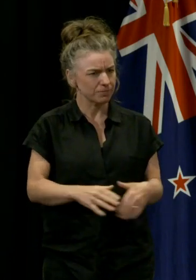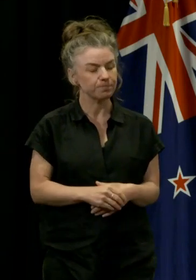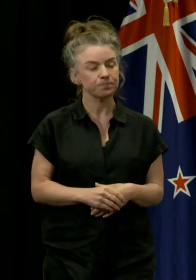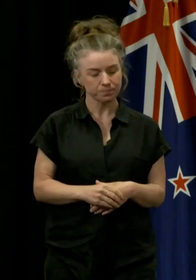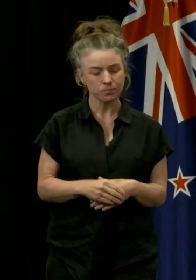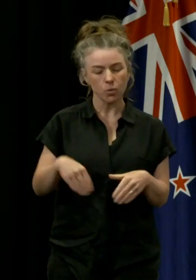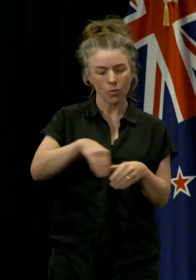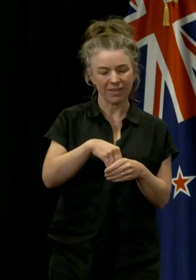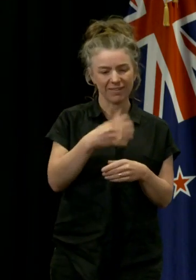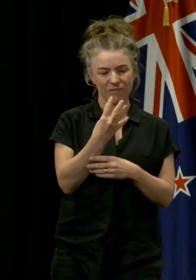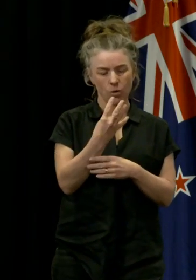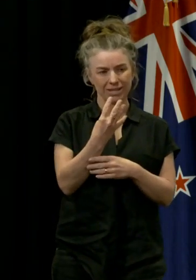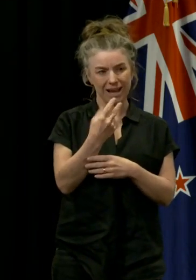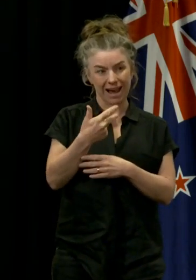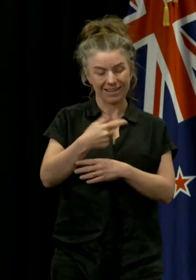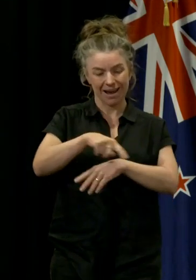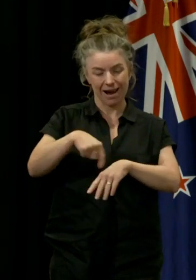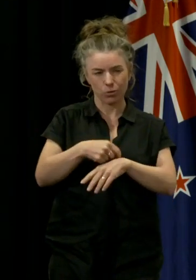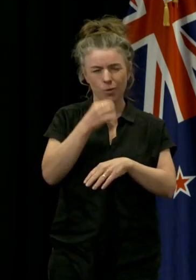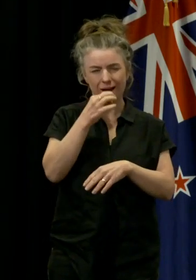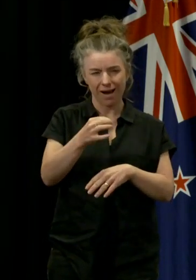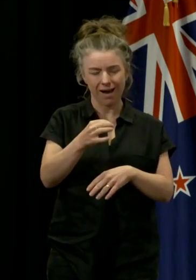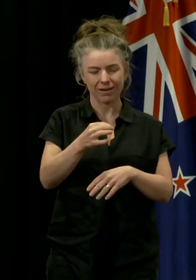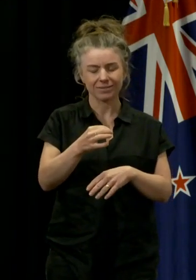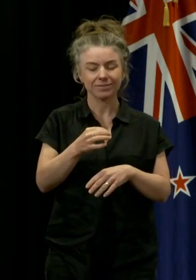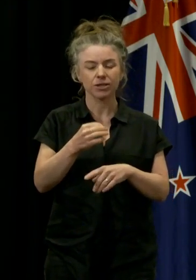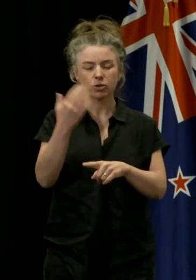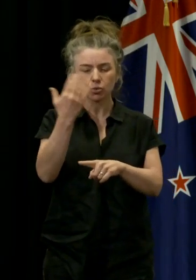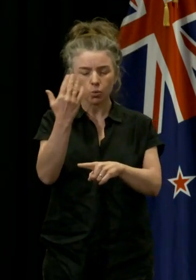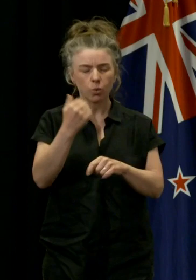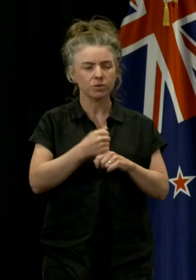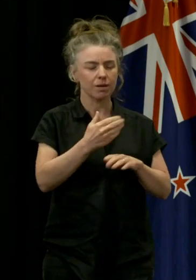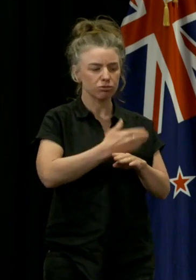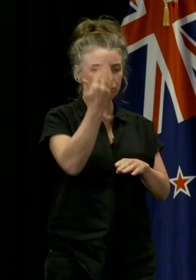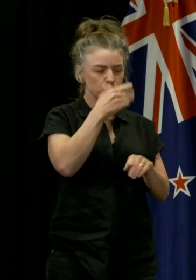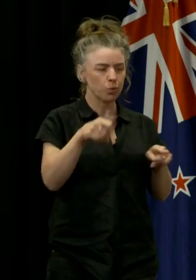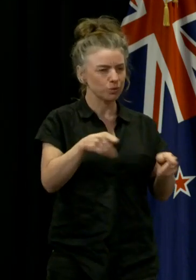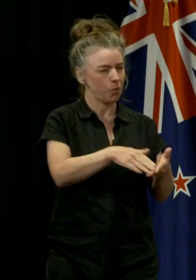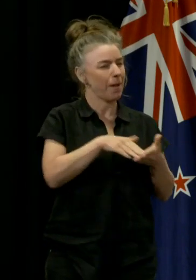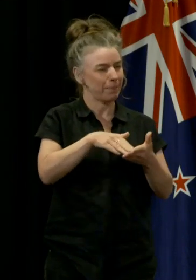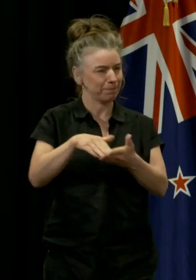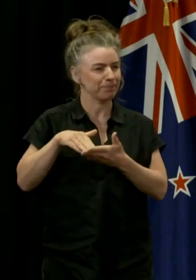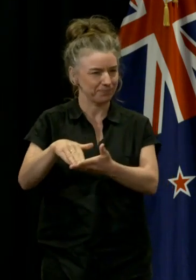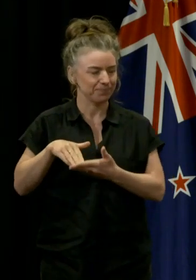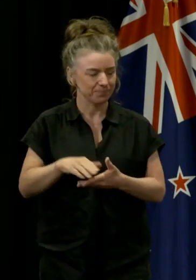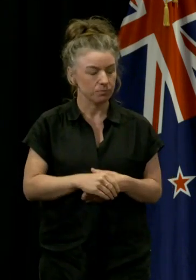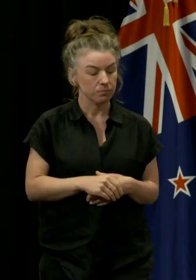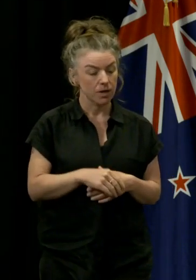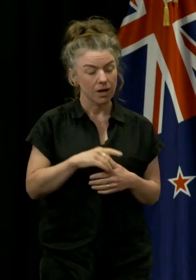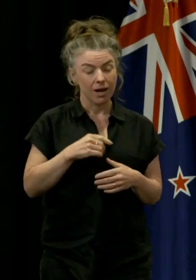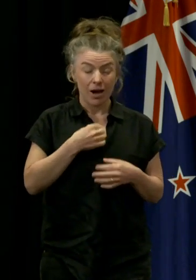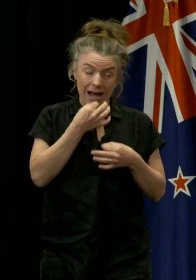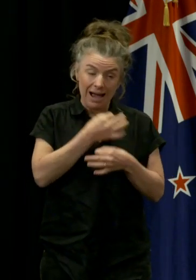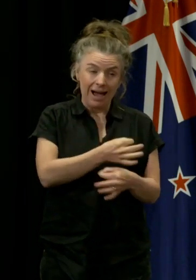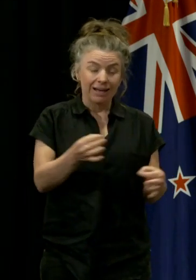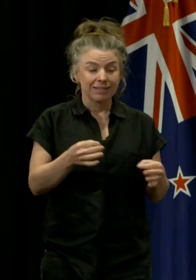48 hours for goodwill from our schools and early learning institutions. My first piece of advice, or my first request to